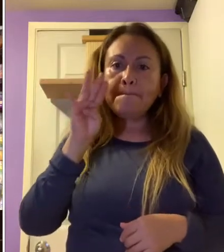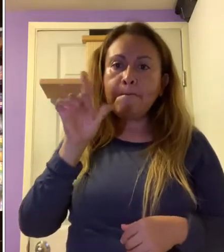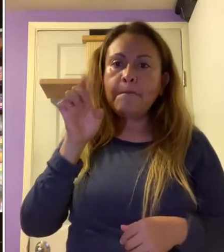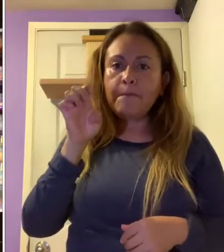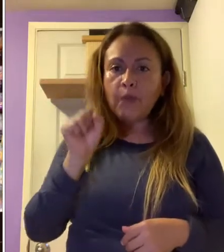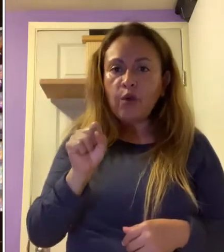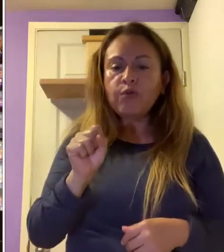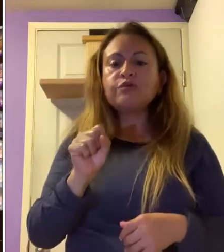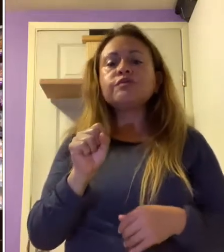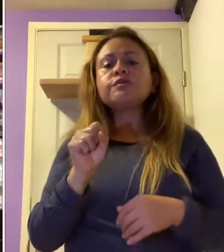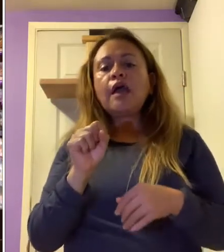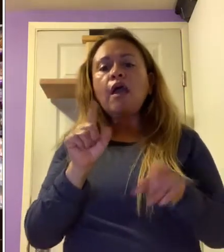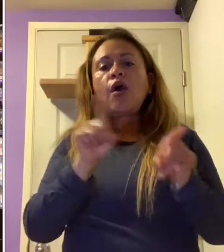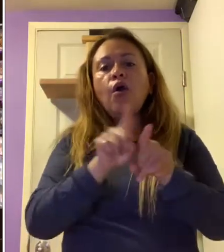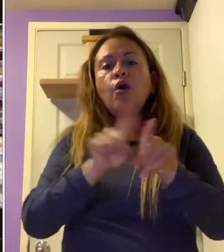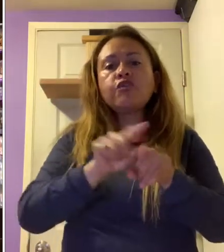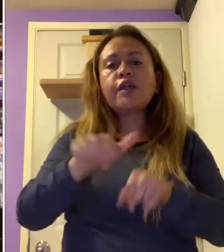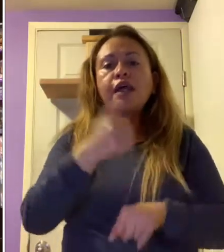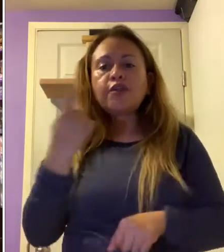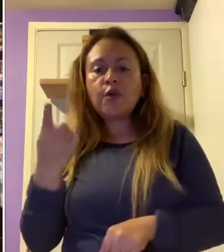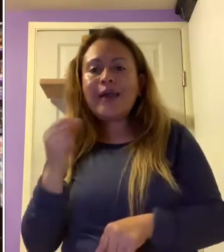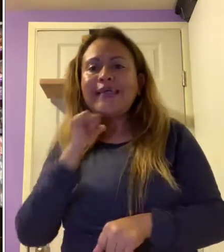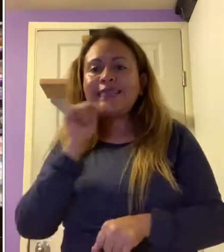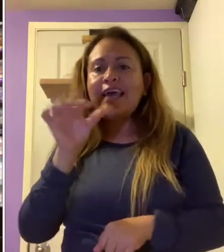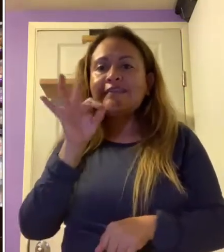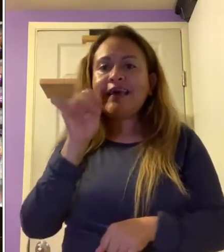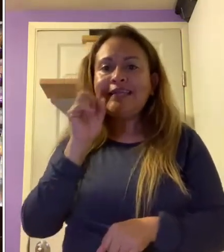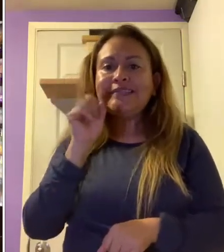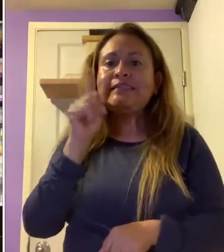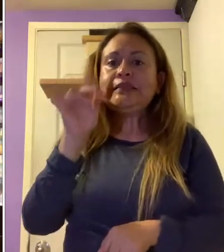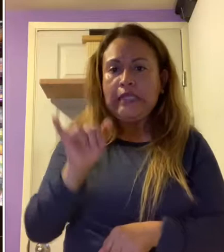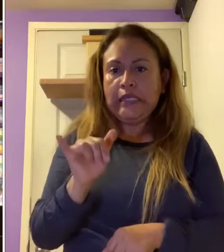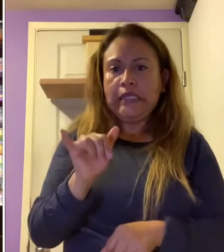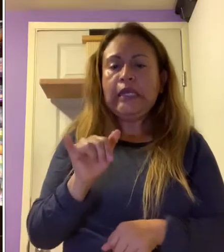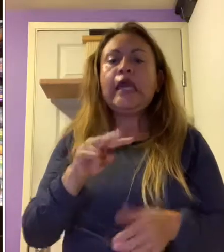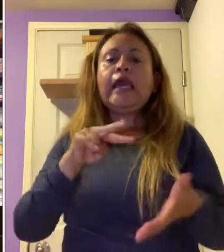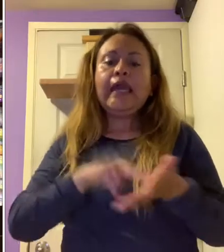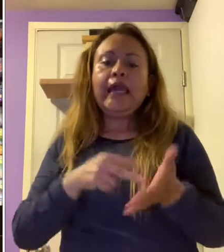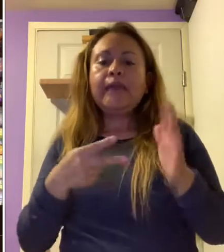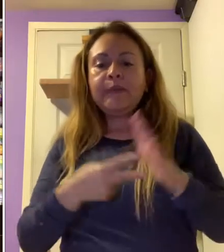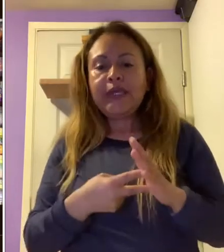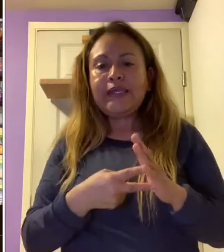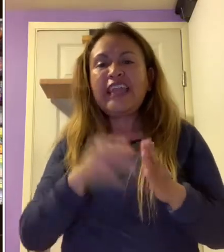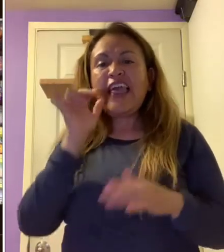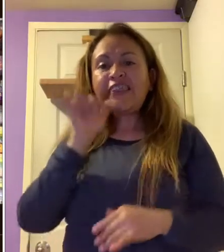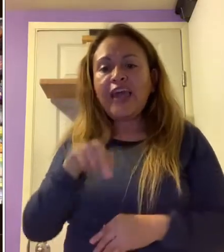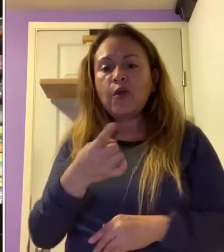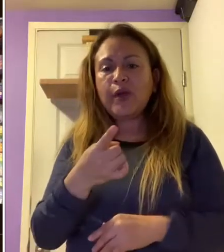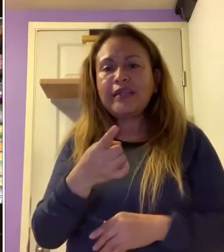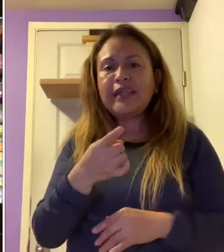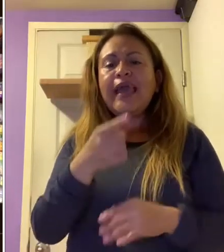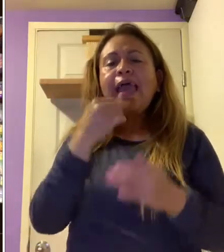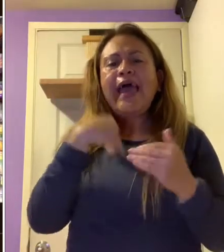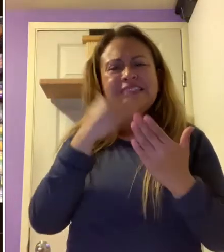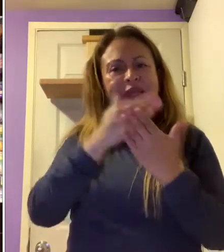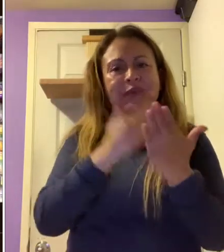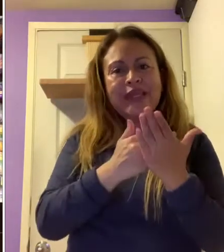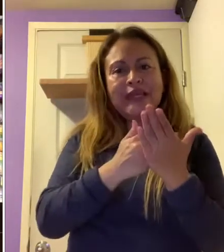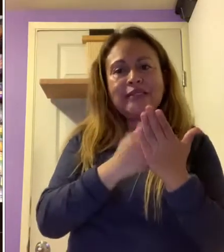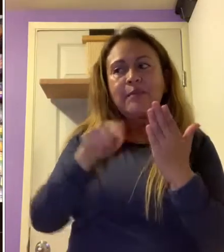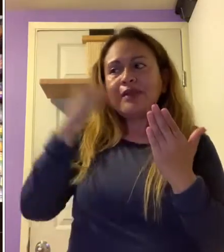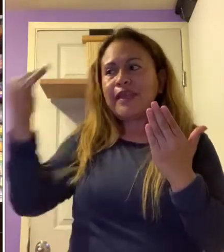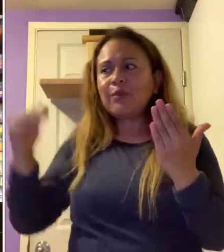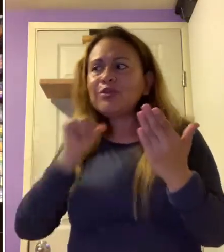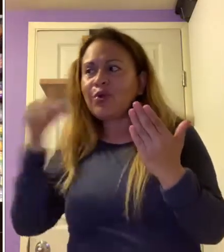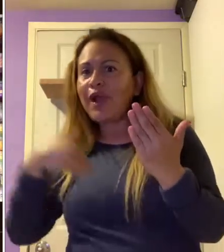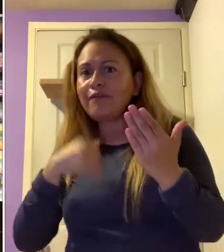are the crumbles that are feisty crumbles, and there's another one that's not feisty, it's something else. The problem is, this one has ingredients the other